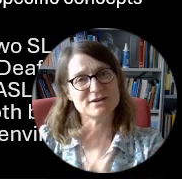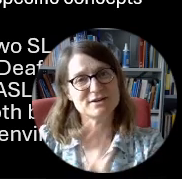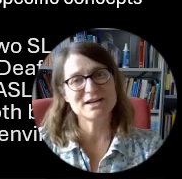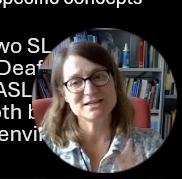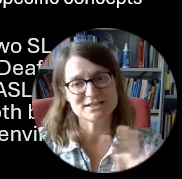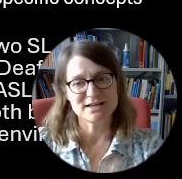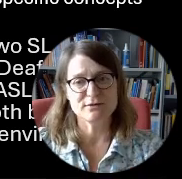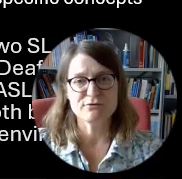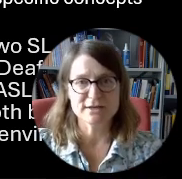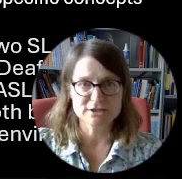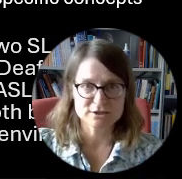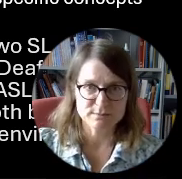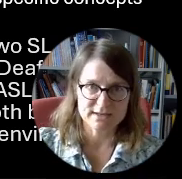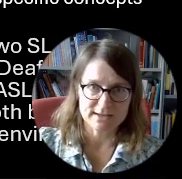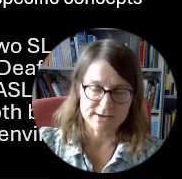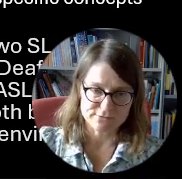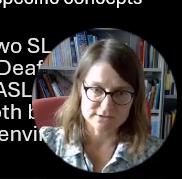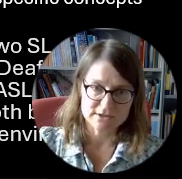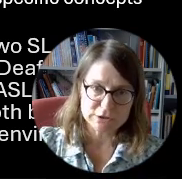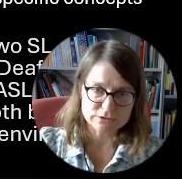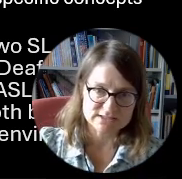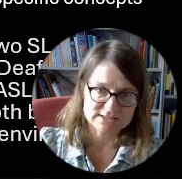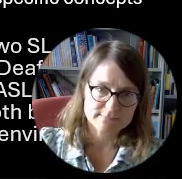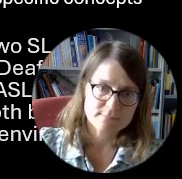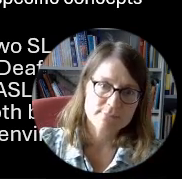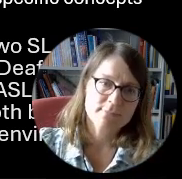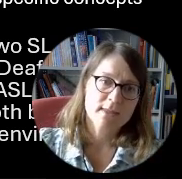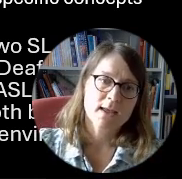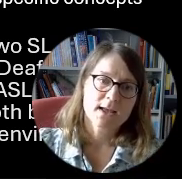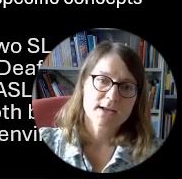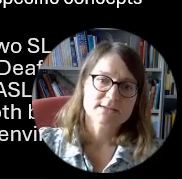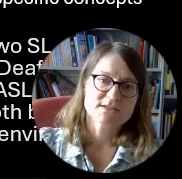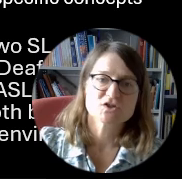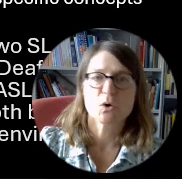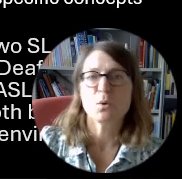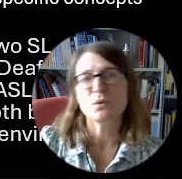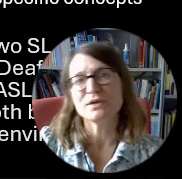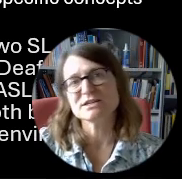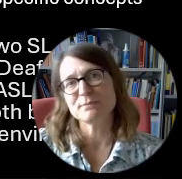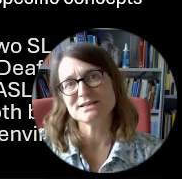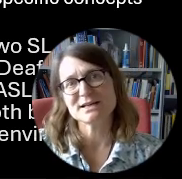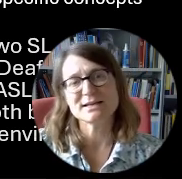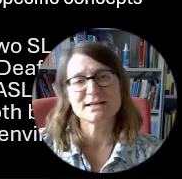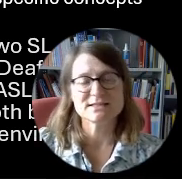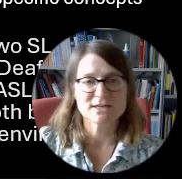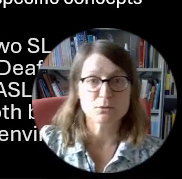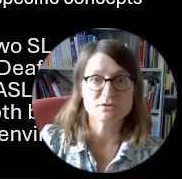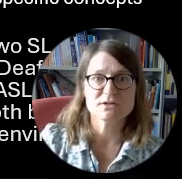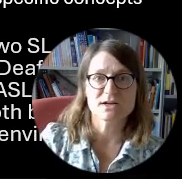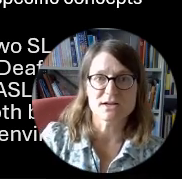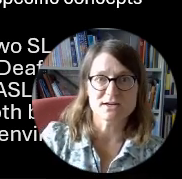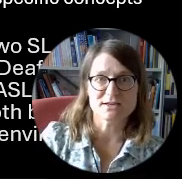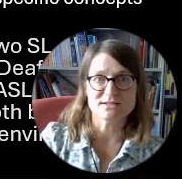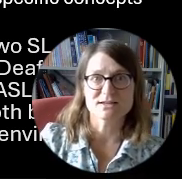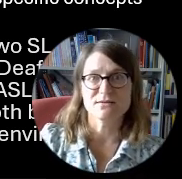deaf education in French-speaking African countries. So this basically